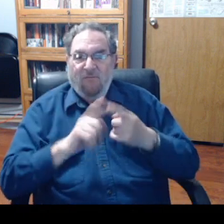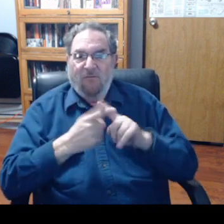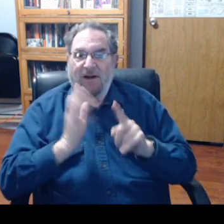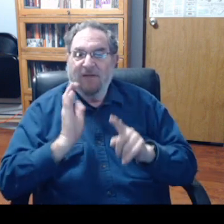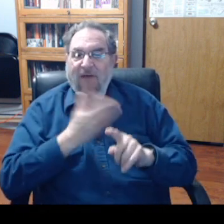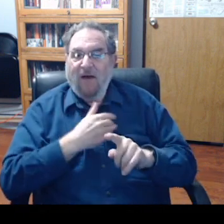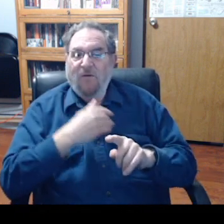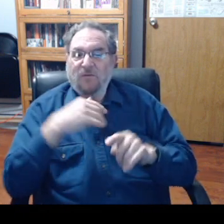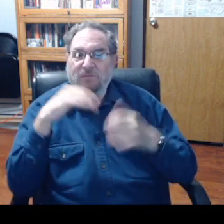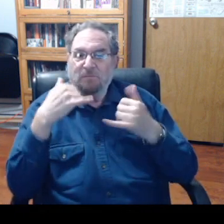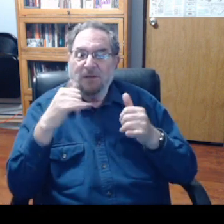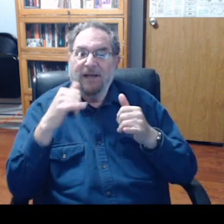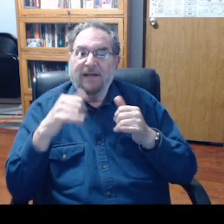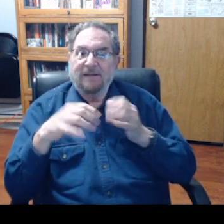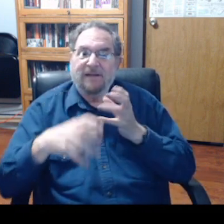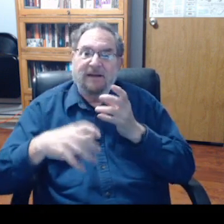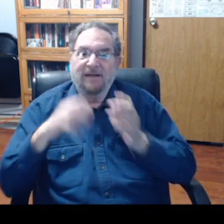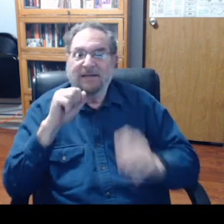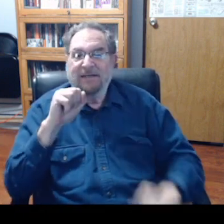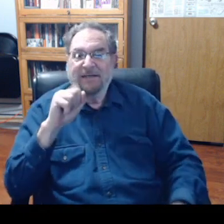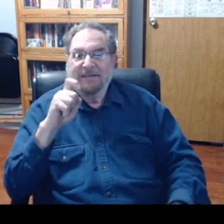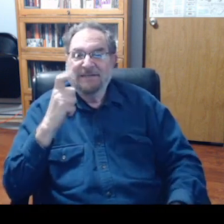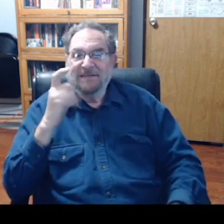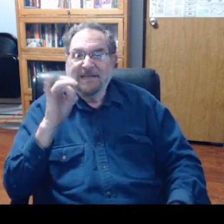A friend of ours played the